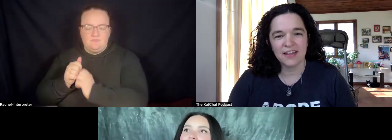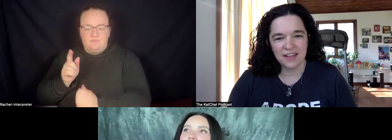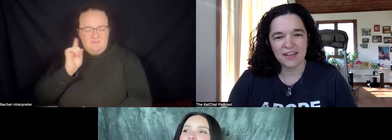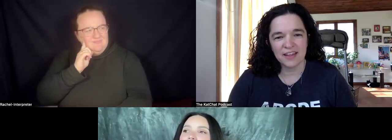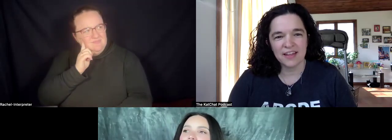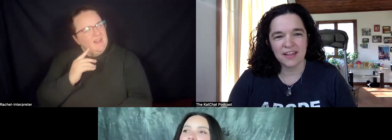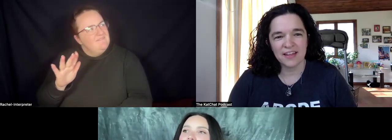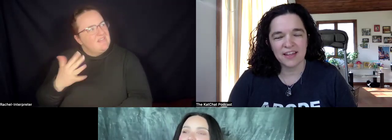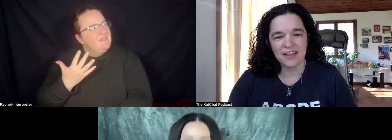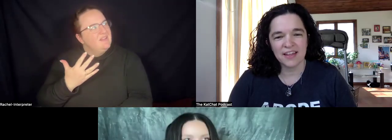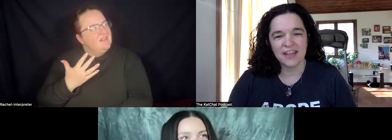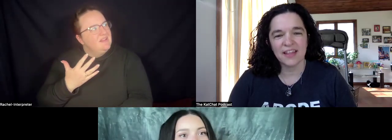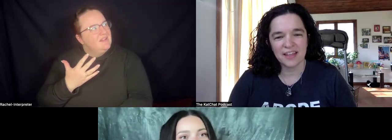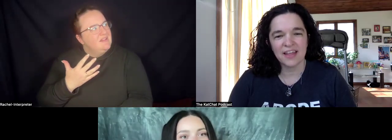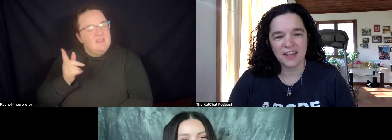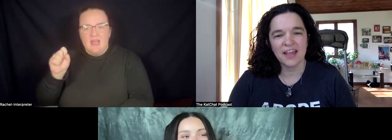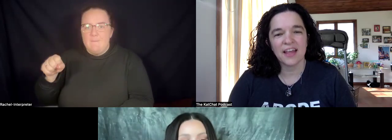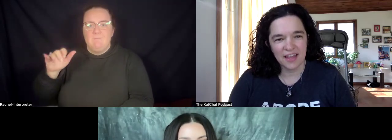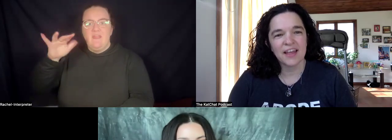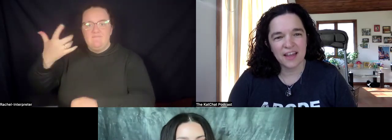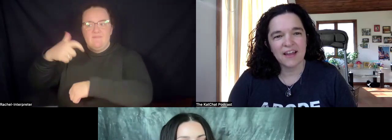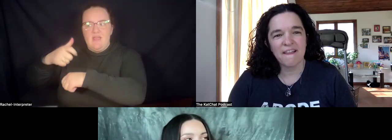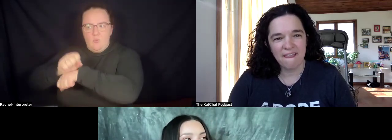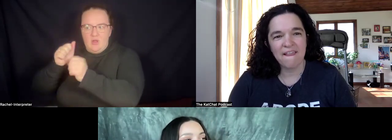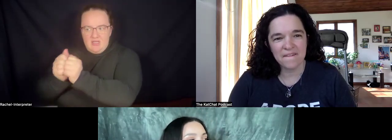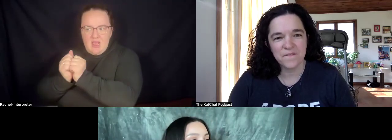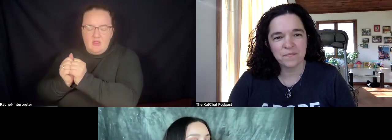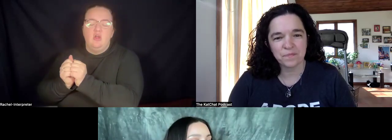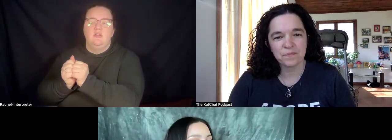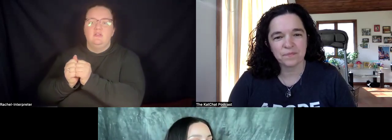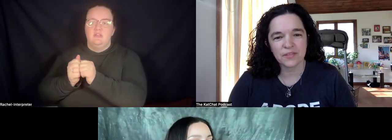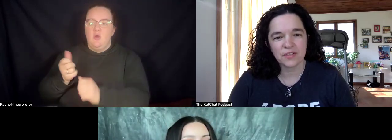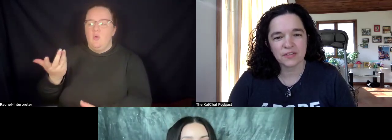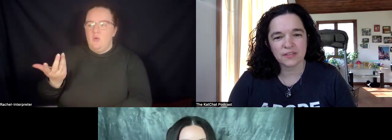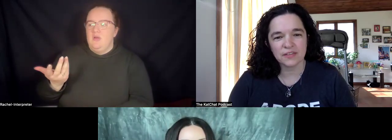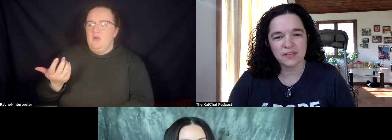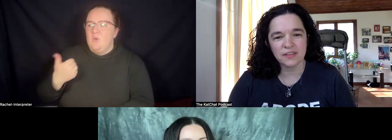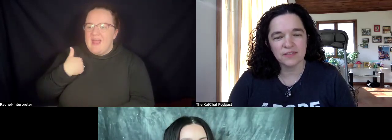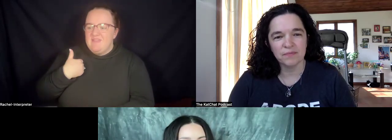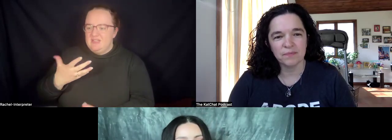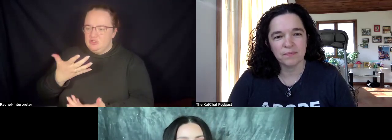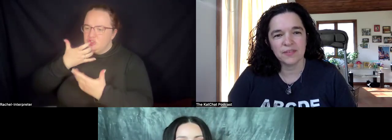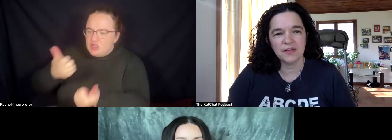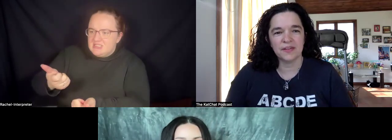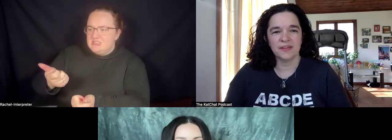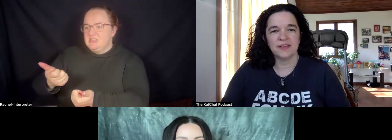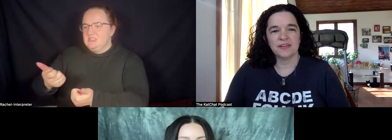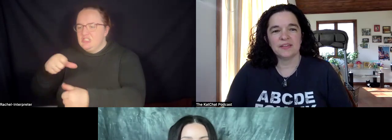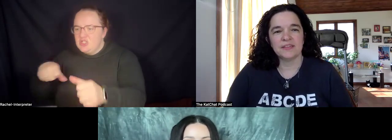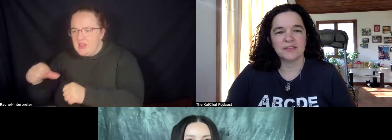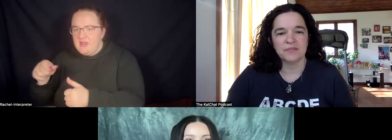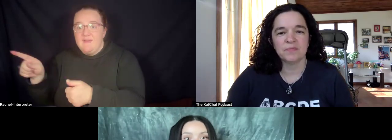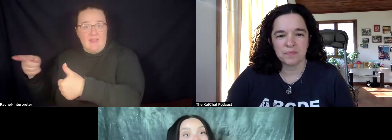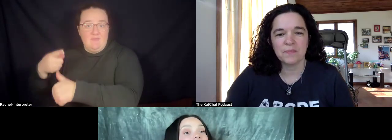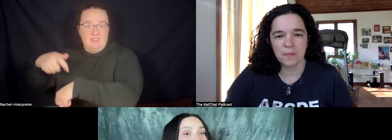fifth? Fifth collaboration, fifth time we've worked together. And we have that trust. It was her first time working with this